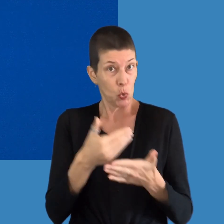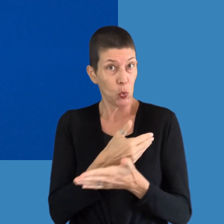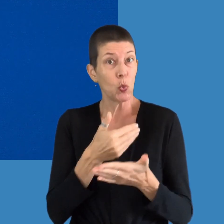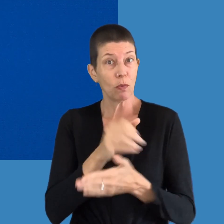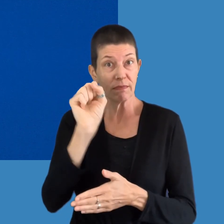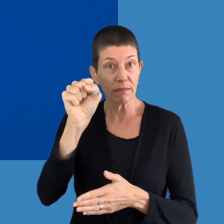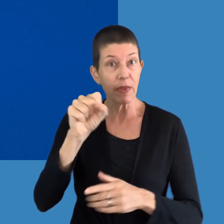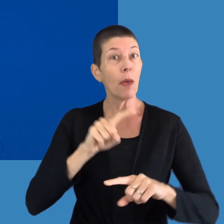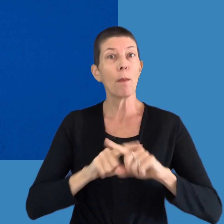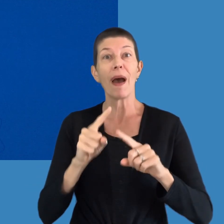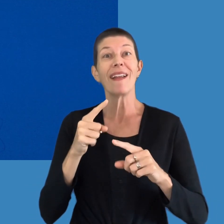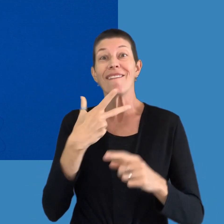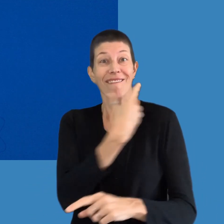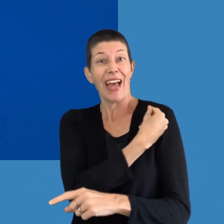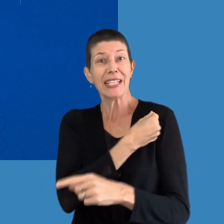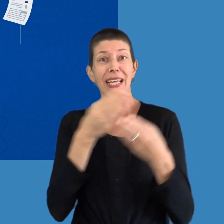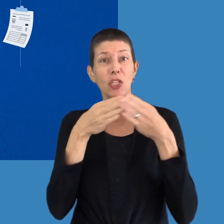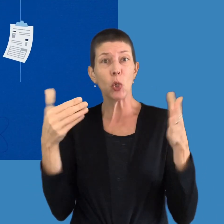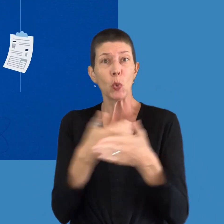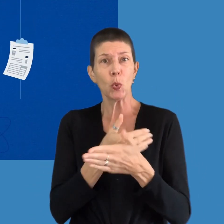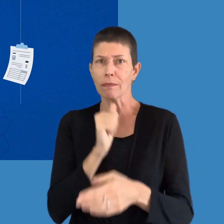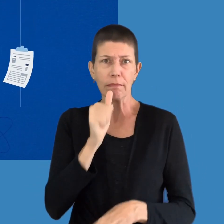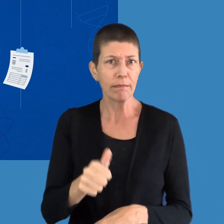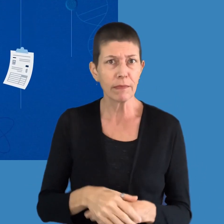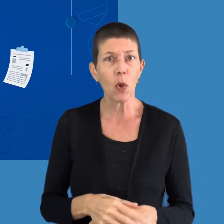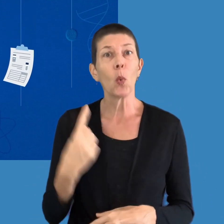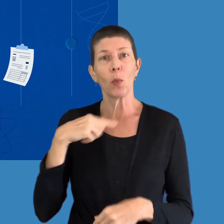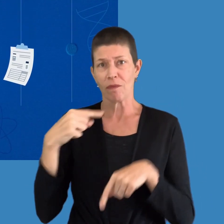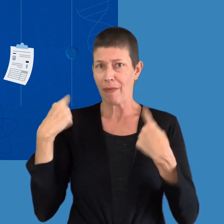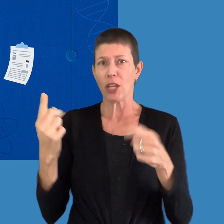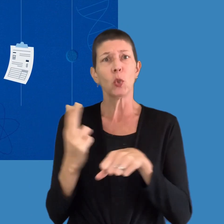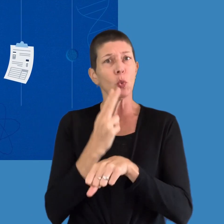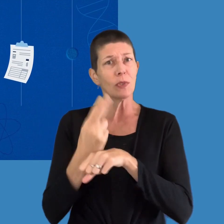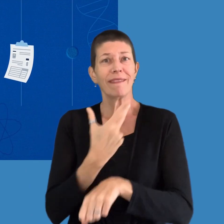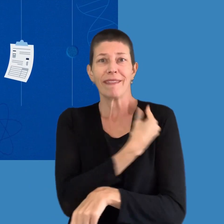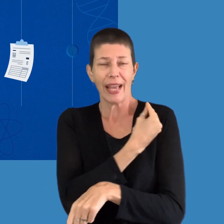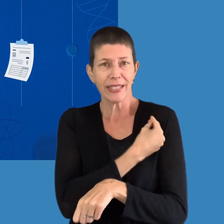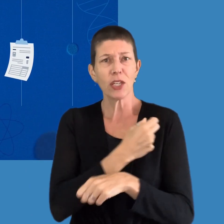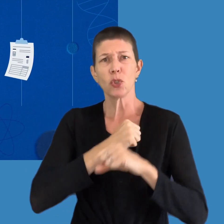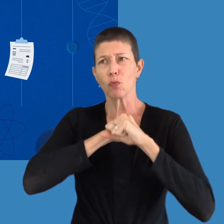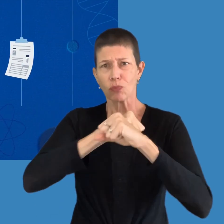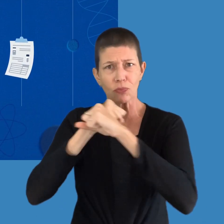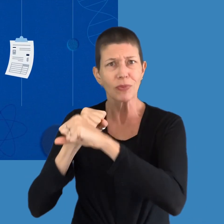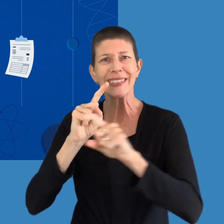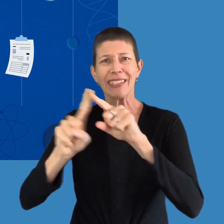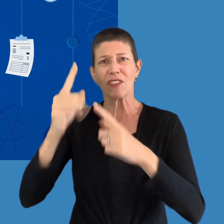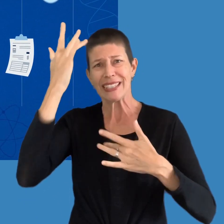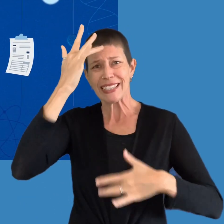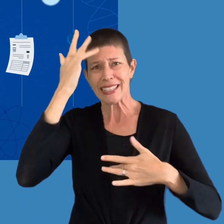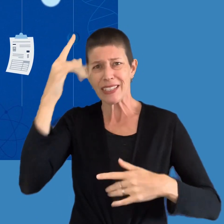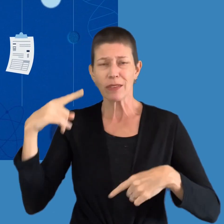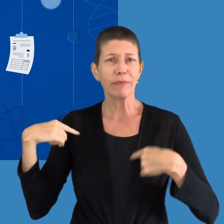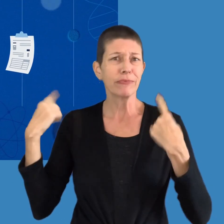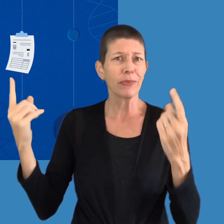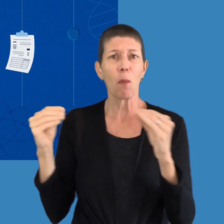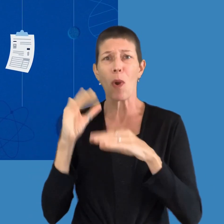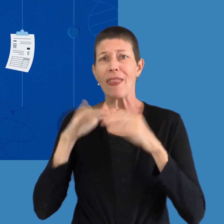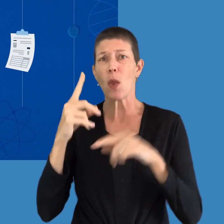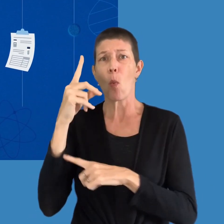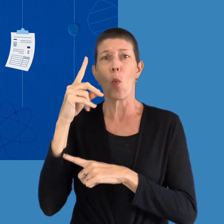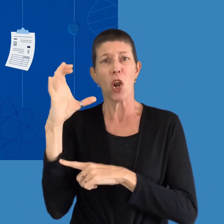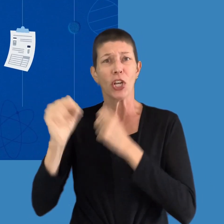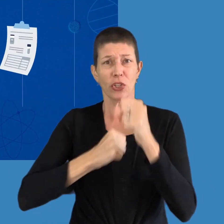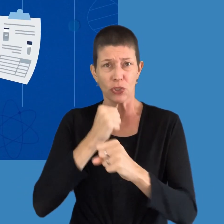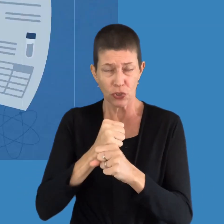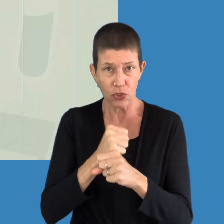COVID-19 vaccines may be new, but vaccines are not. We've been using vaccines to protect against infectious diseases for